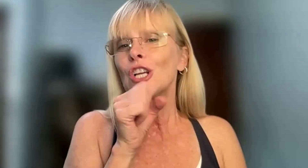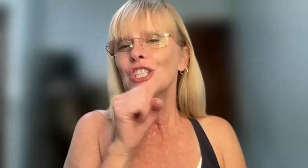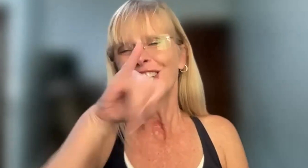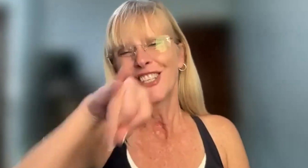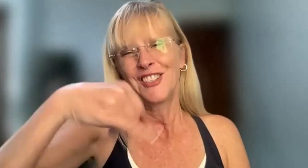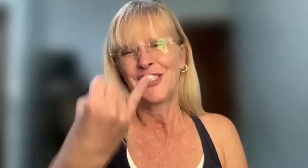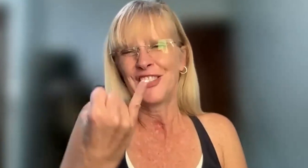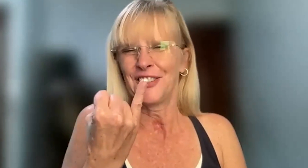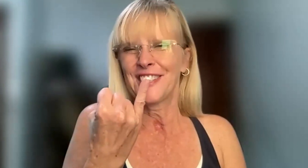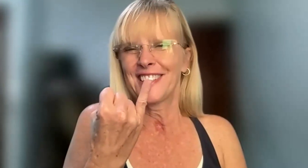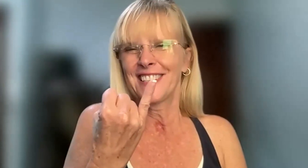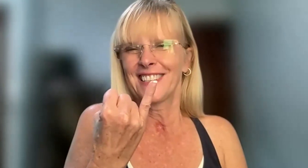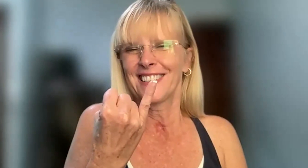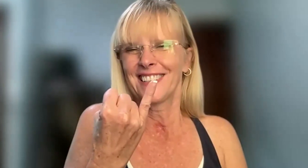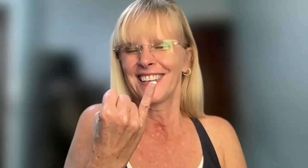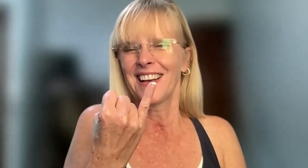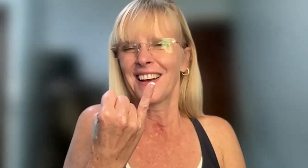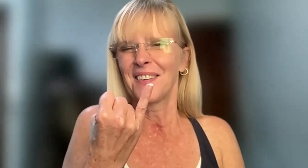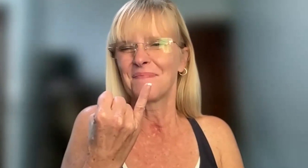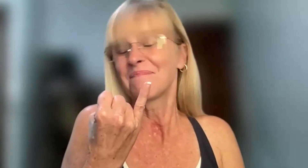orange juice.